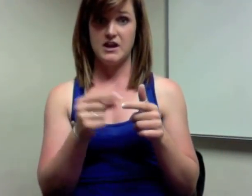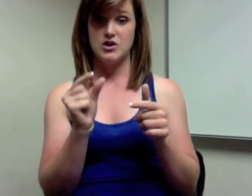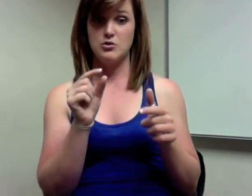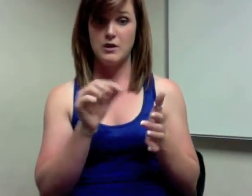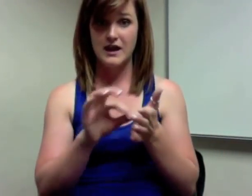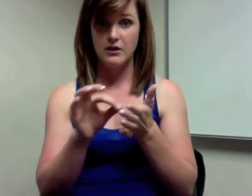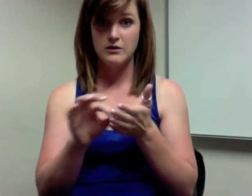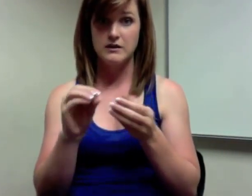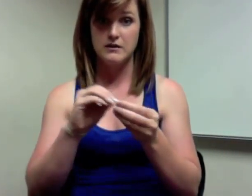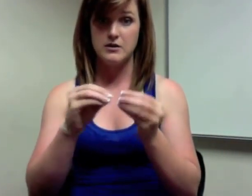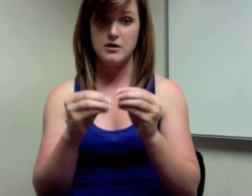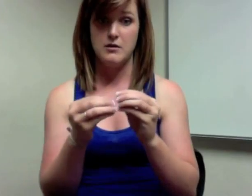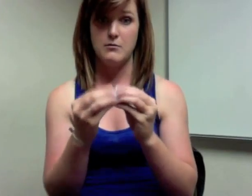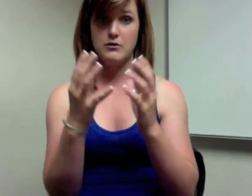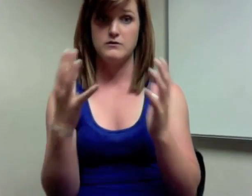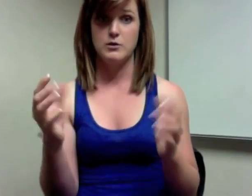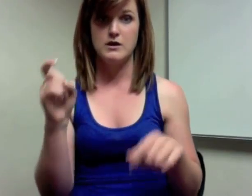area. So for instance,